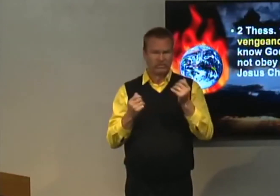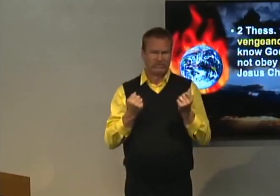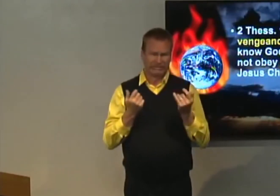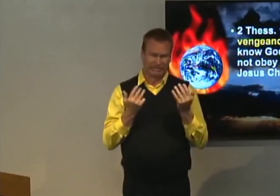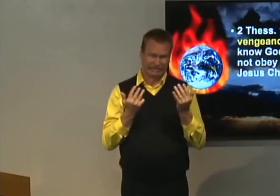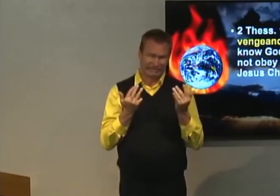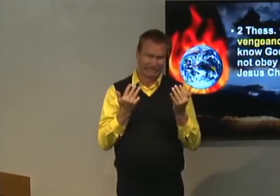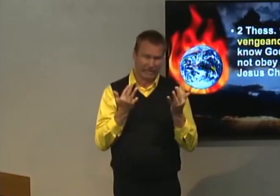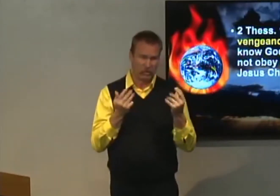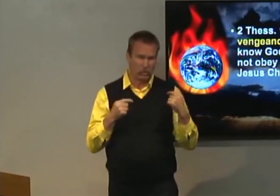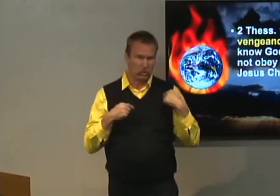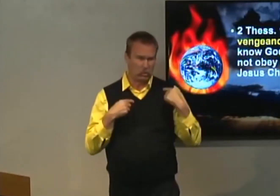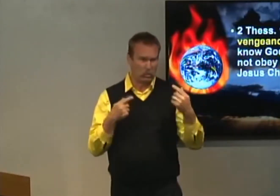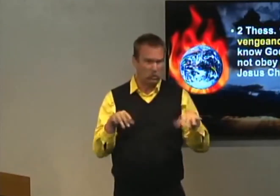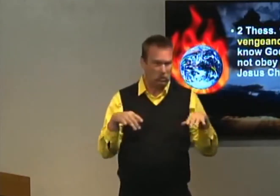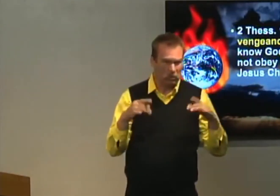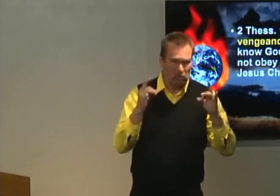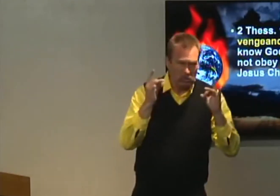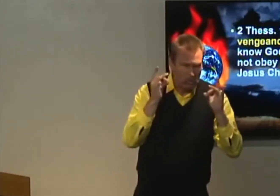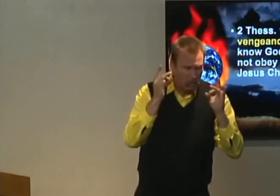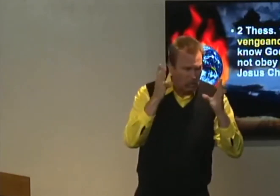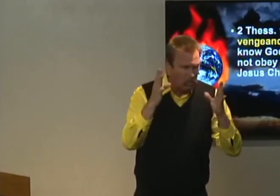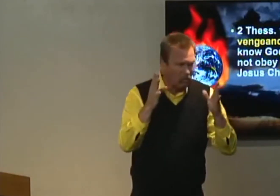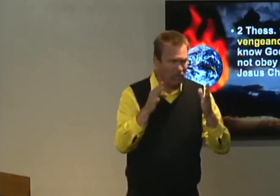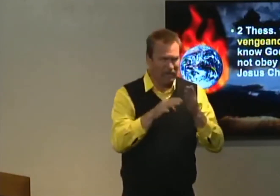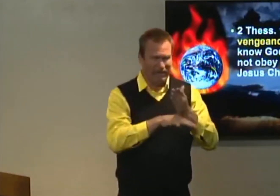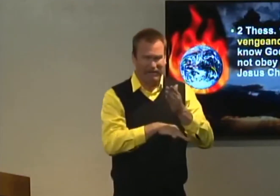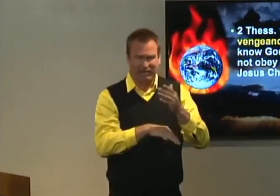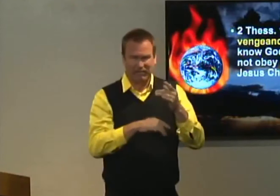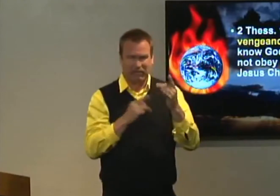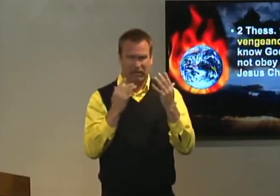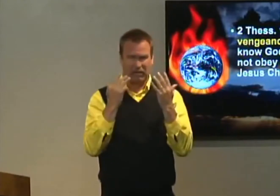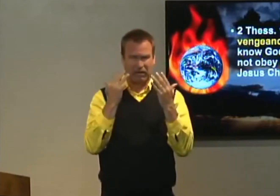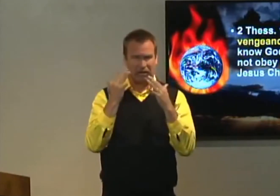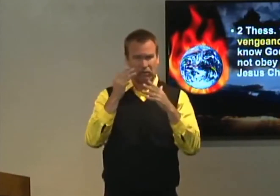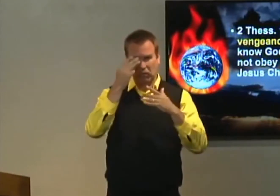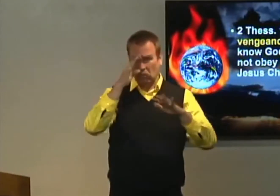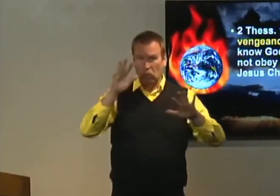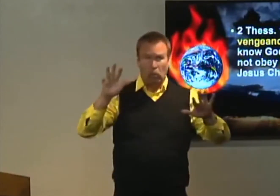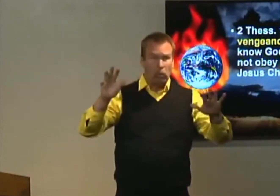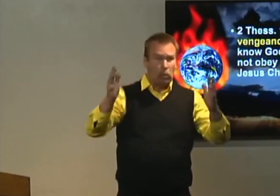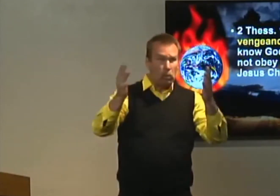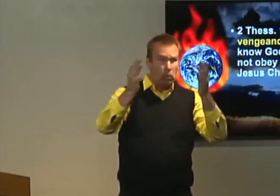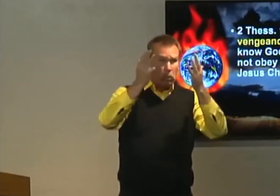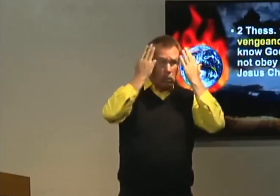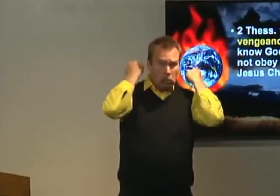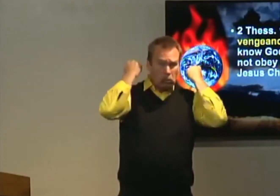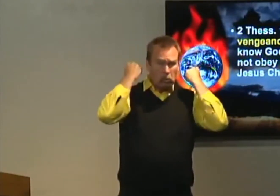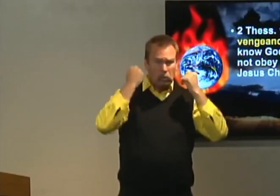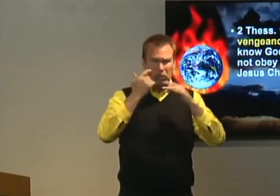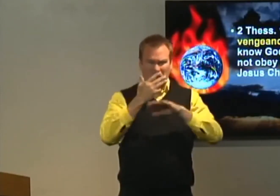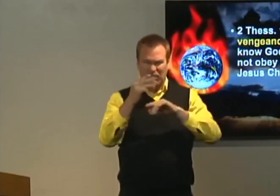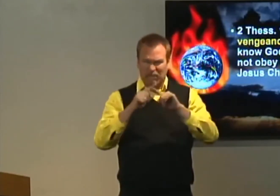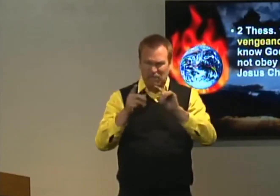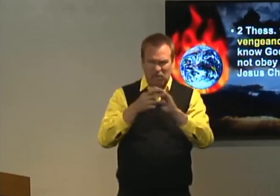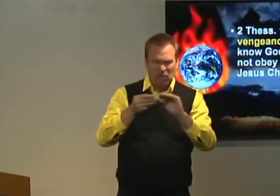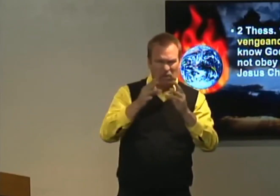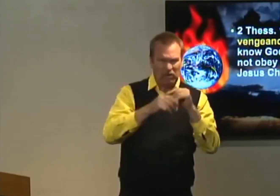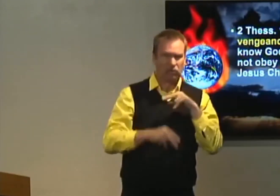You know, we've seen in the papers the terrible fires that are going through Napa and through the valleys over there, and the people are